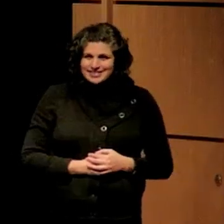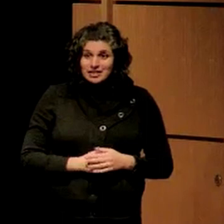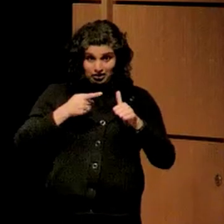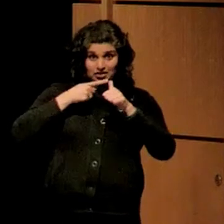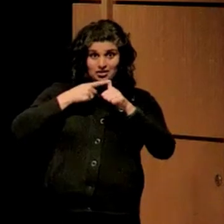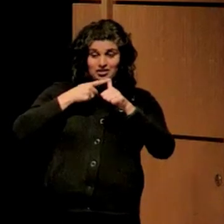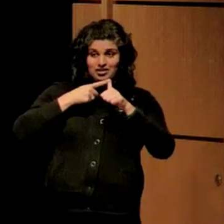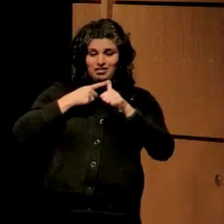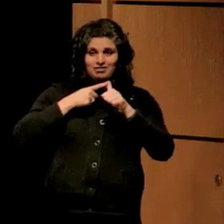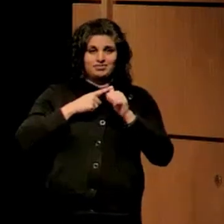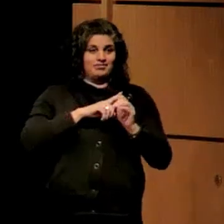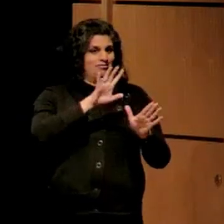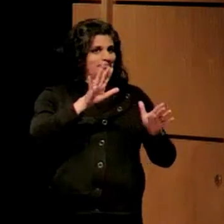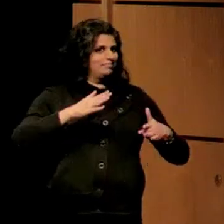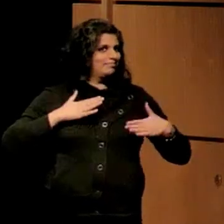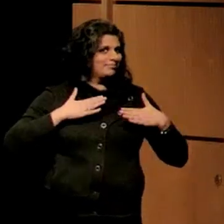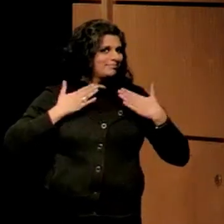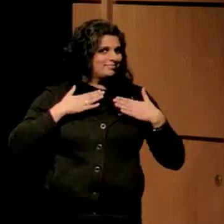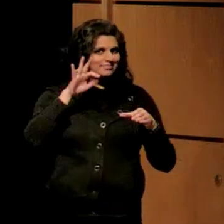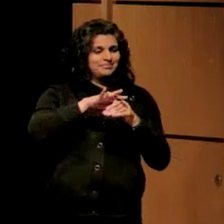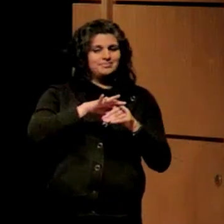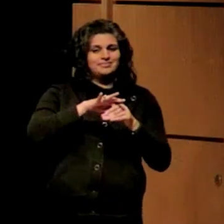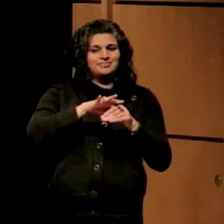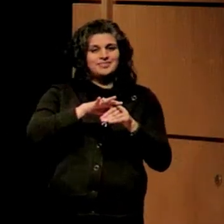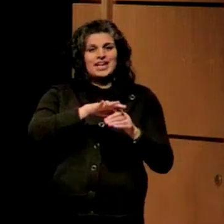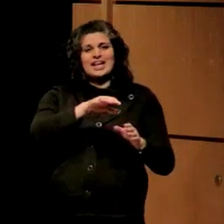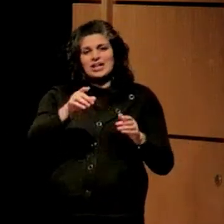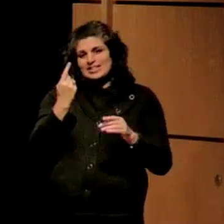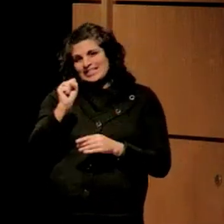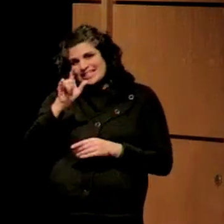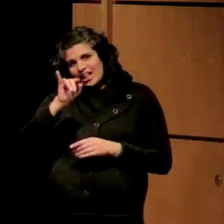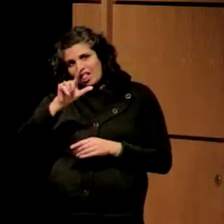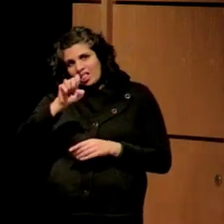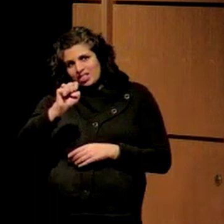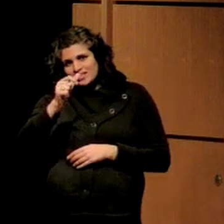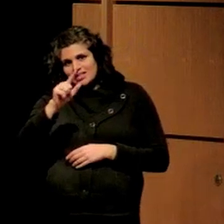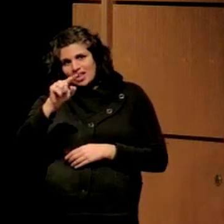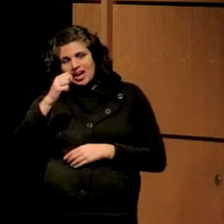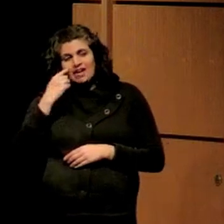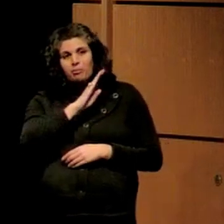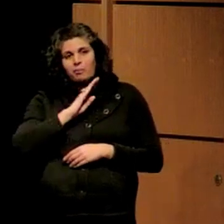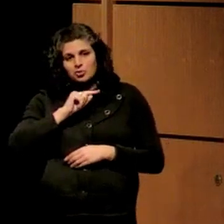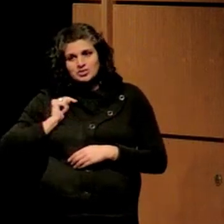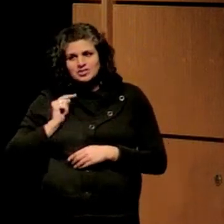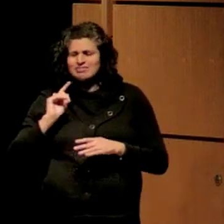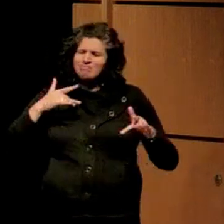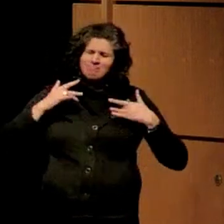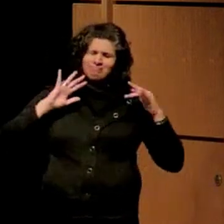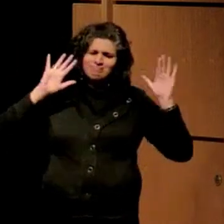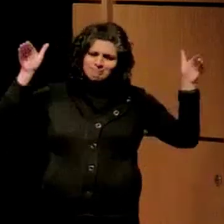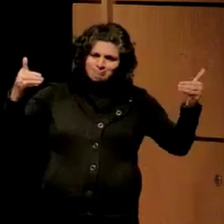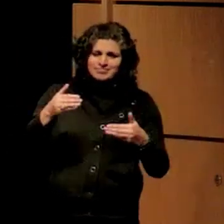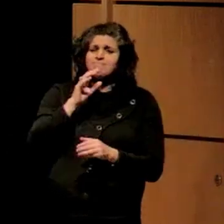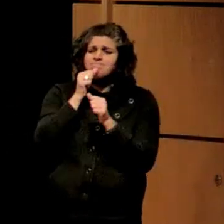First, we have the pleasure of voting on a single slate of board trustees. I'm thrilled to introduce you to these dedicated